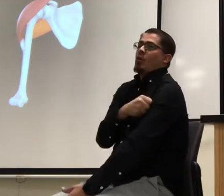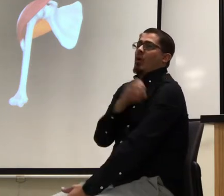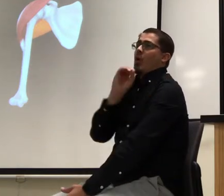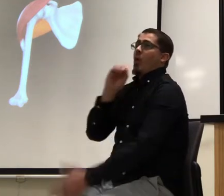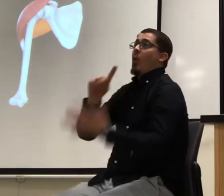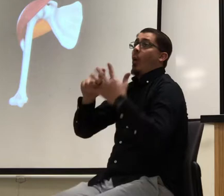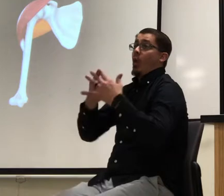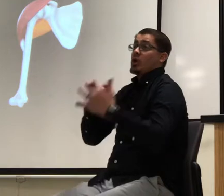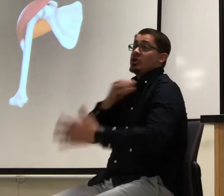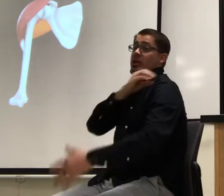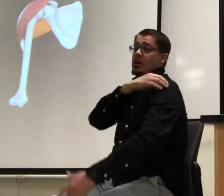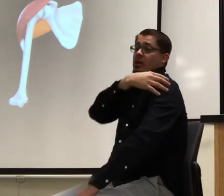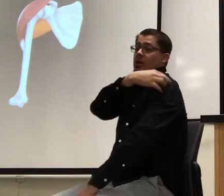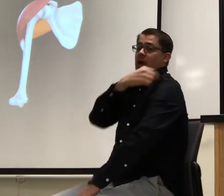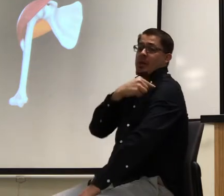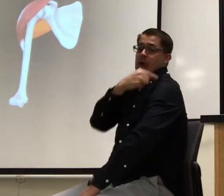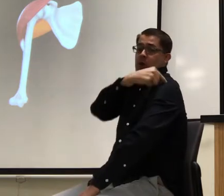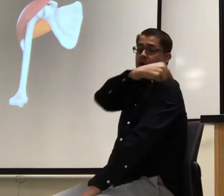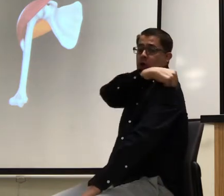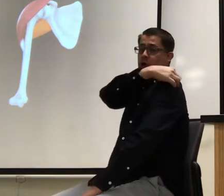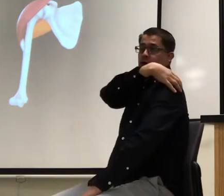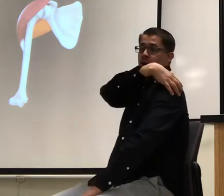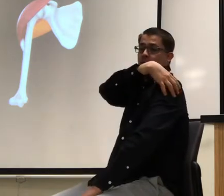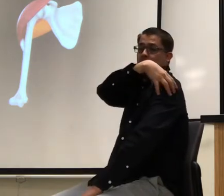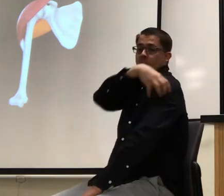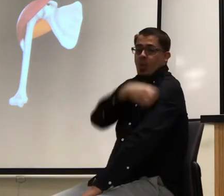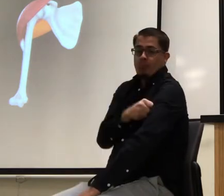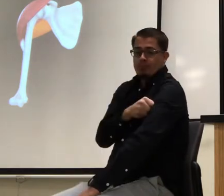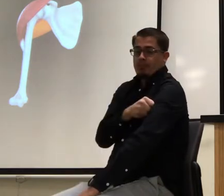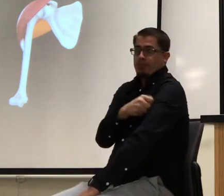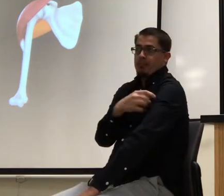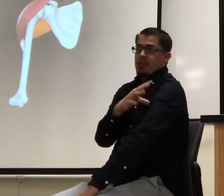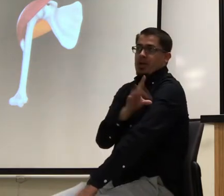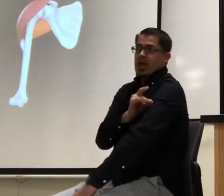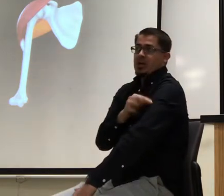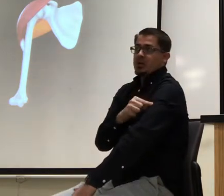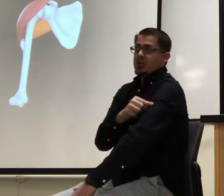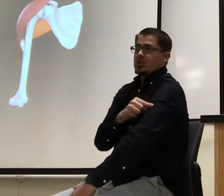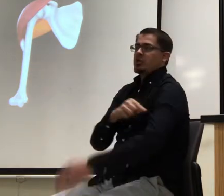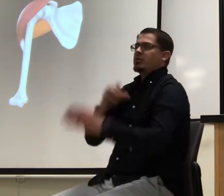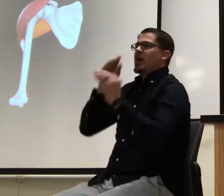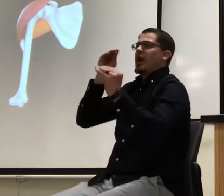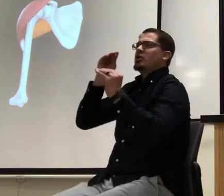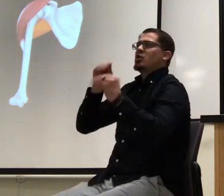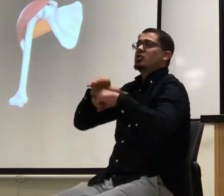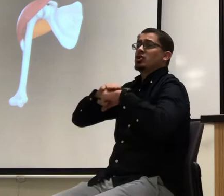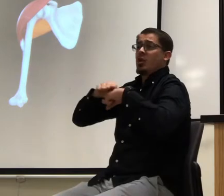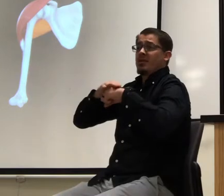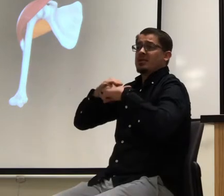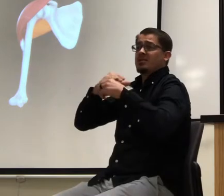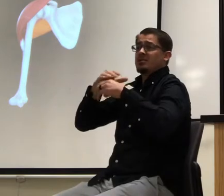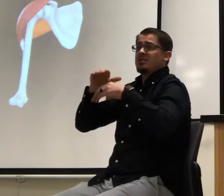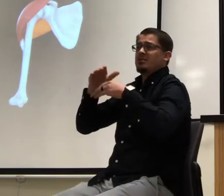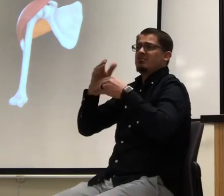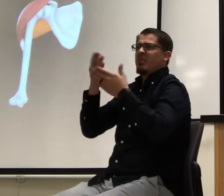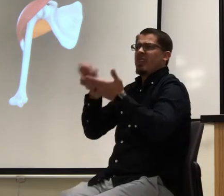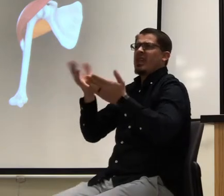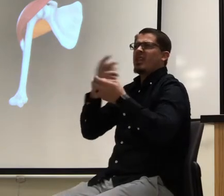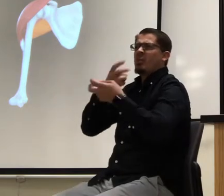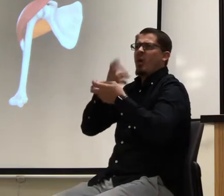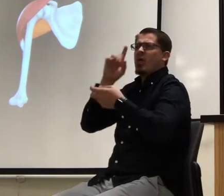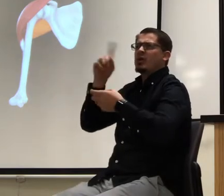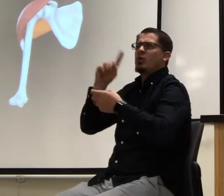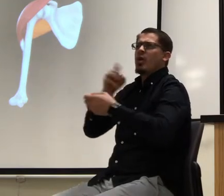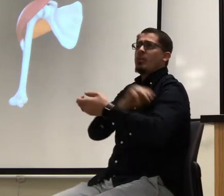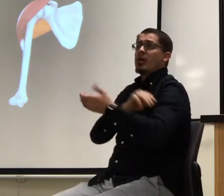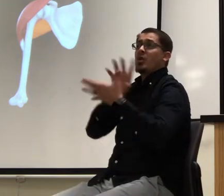tuberosity. For the most part, you can see why we teach bones before muscles, right? I teach the surface features because those are most of the things where the